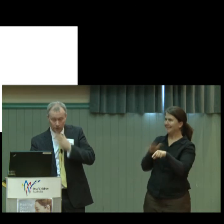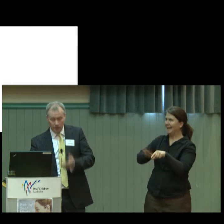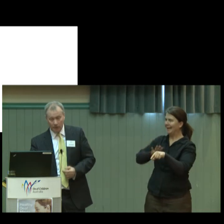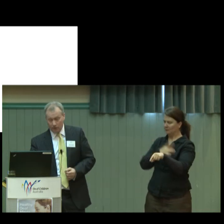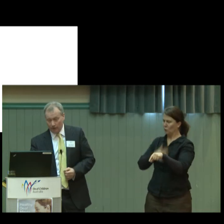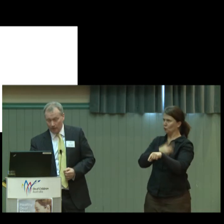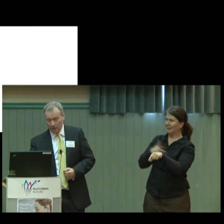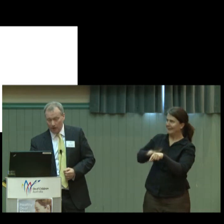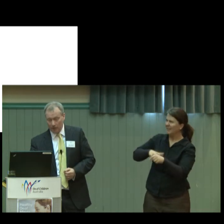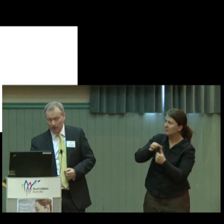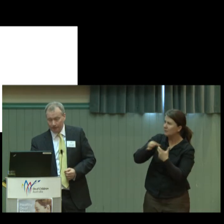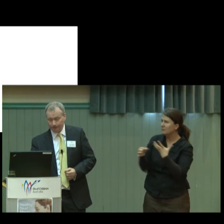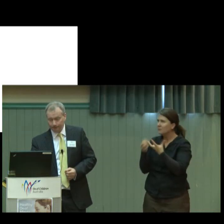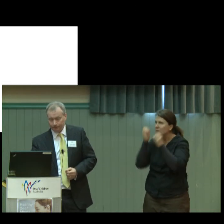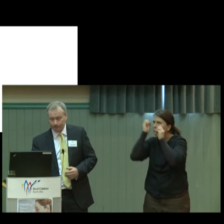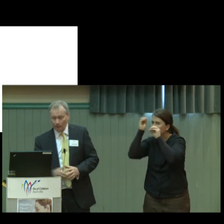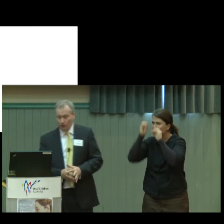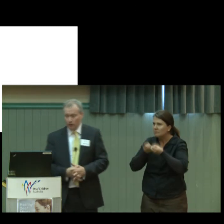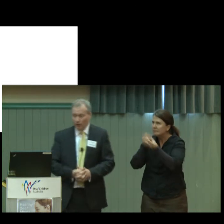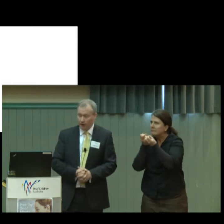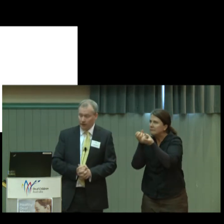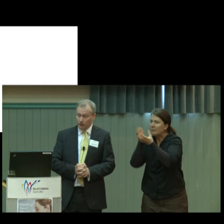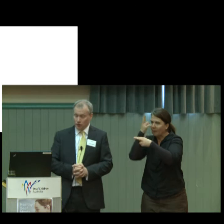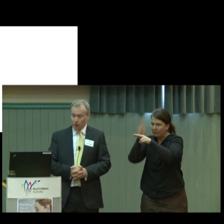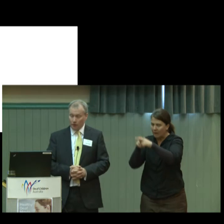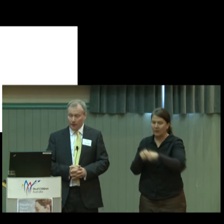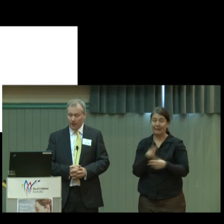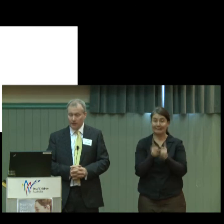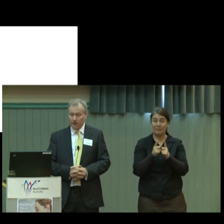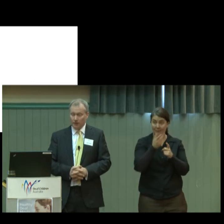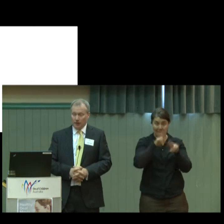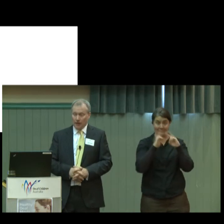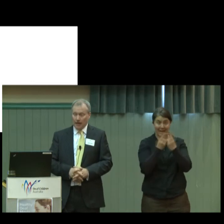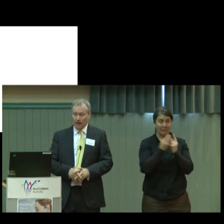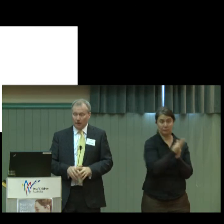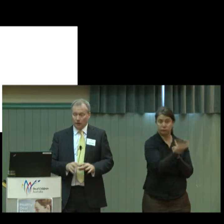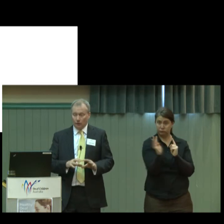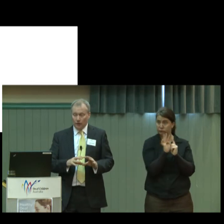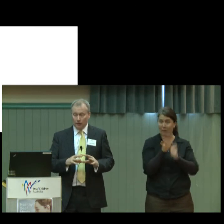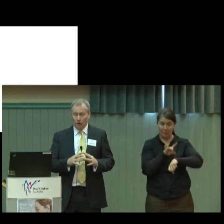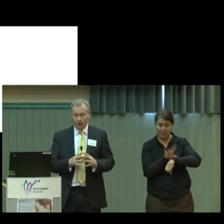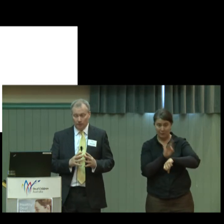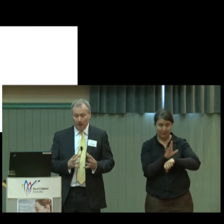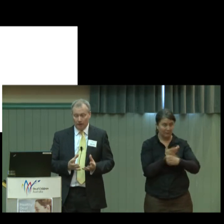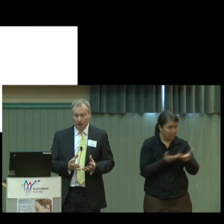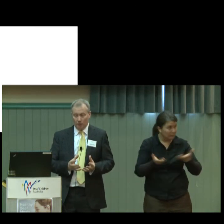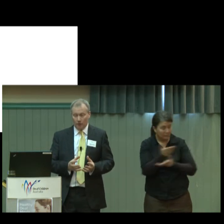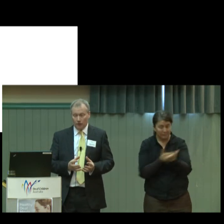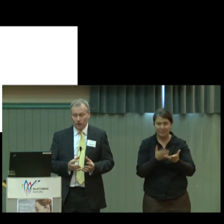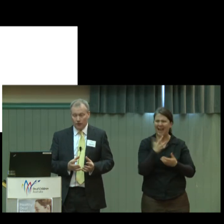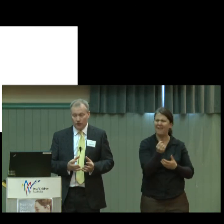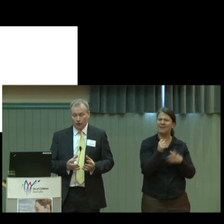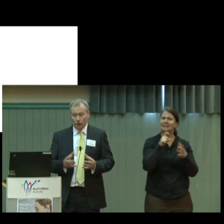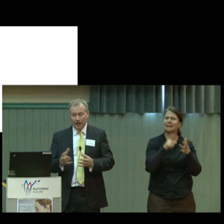child. We sometimes do family therapy. We do quite a lot of individual work with kids. We use cognitive behaviour